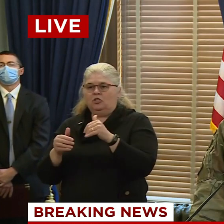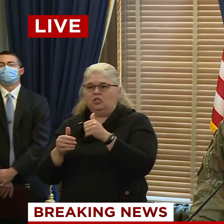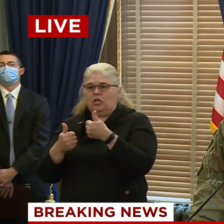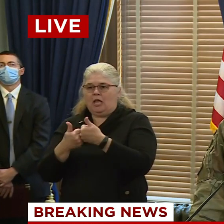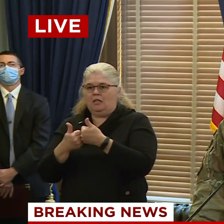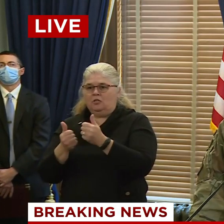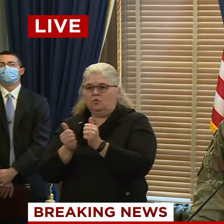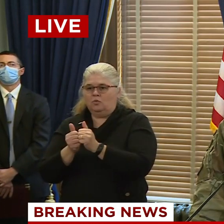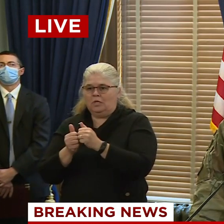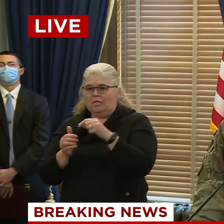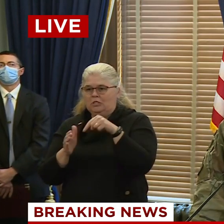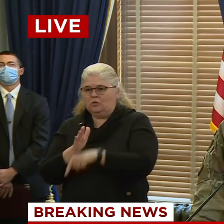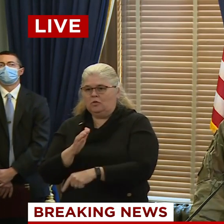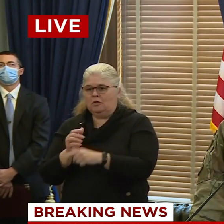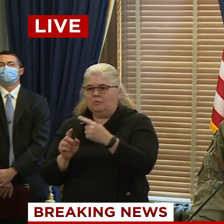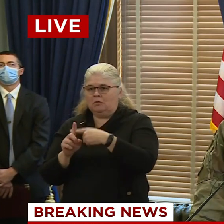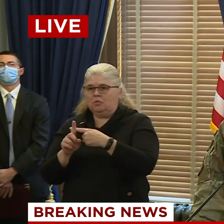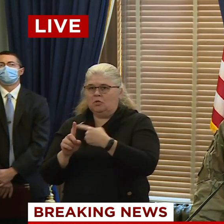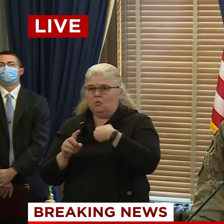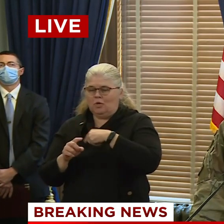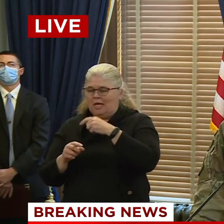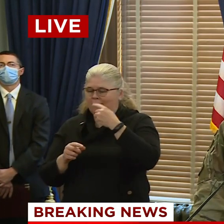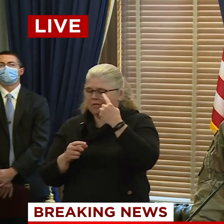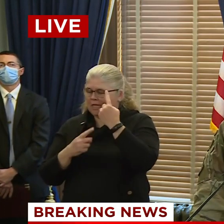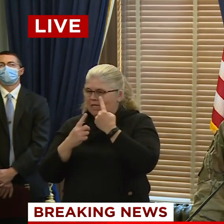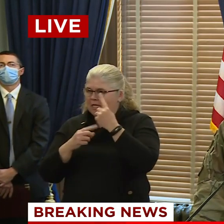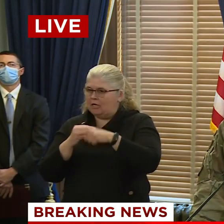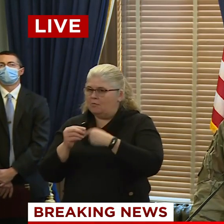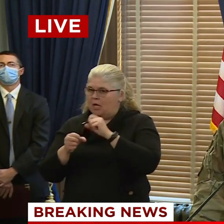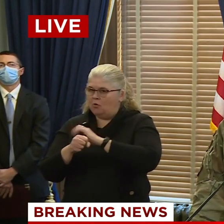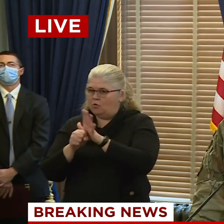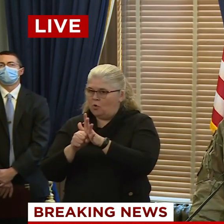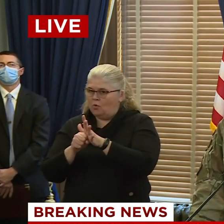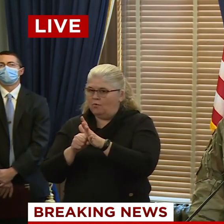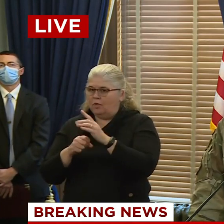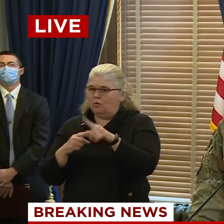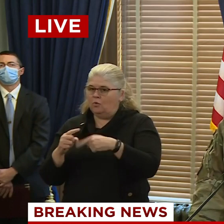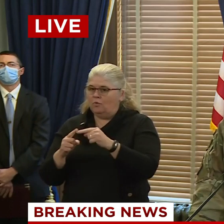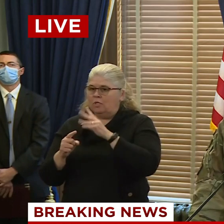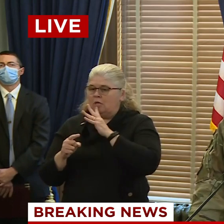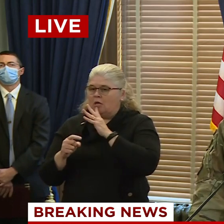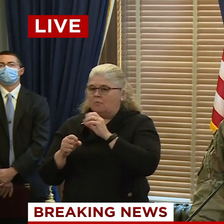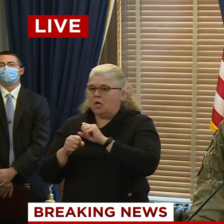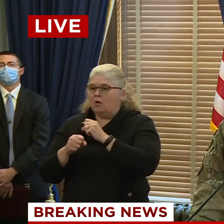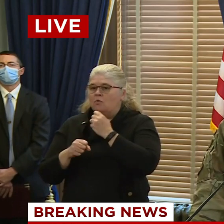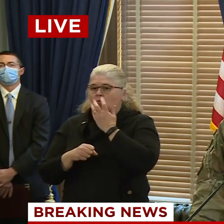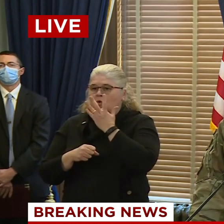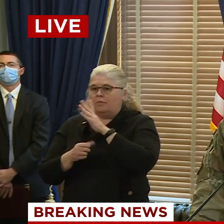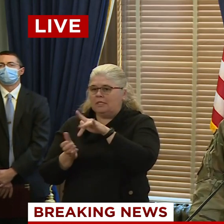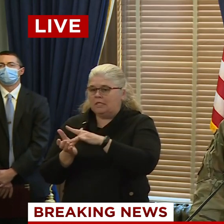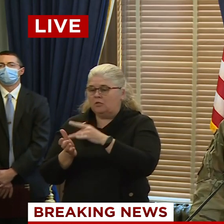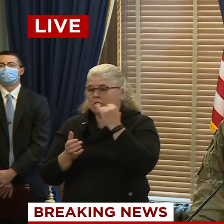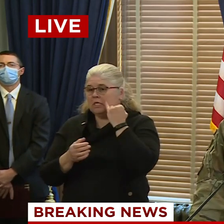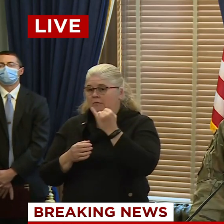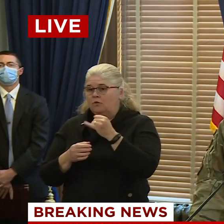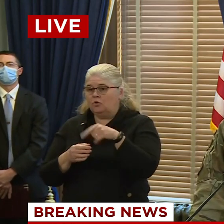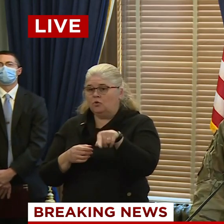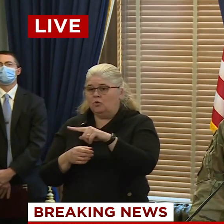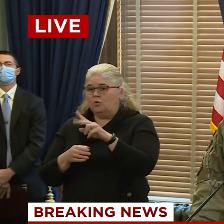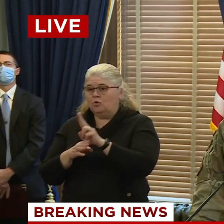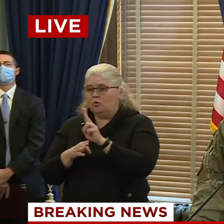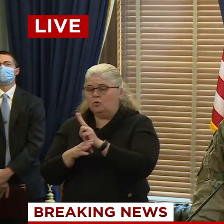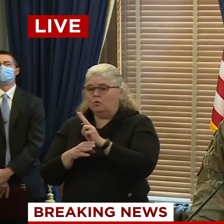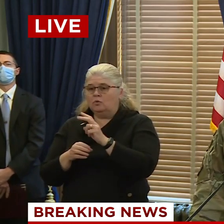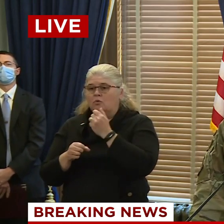temperatures is we have to keep COVID in mind when we're talking about warming centers. So if you utilize a warming center, please wear your mask, work